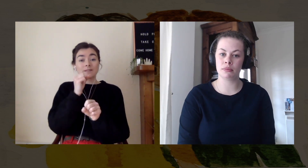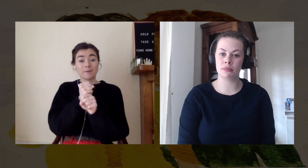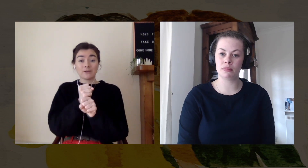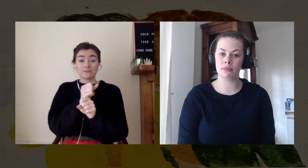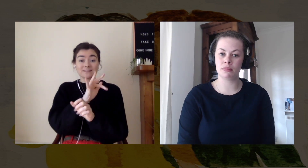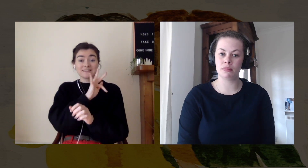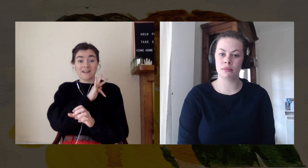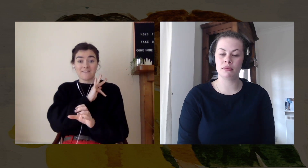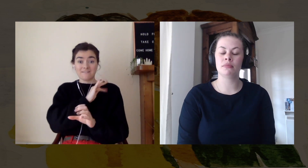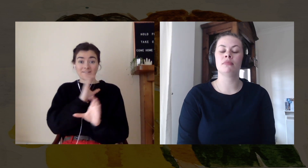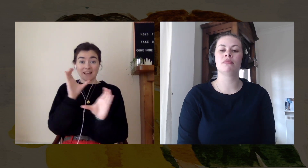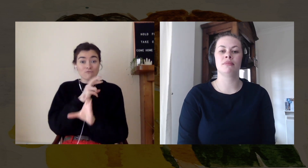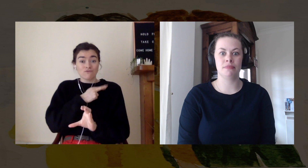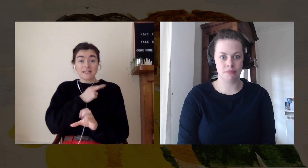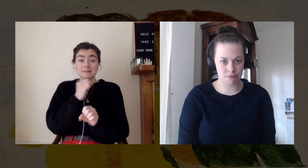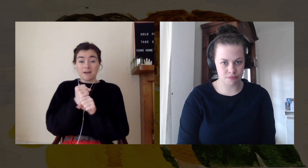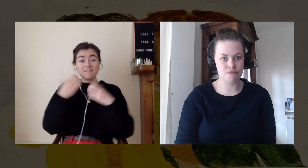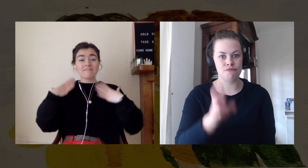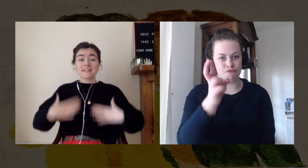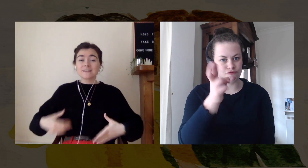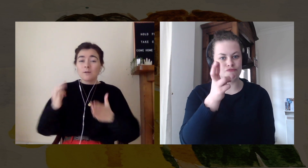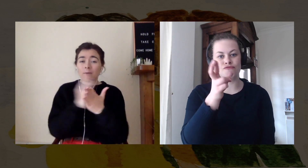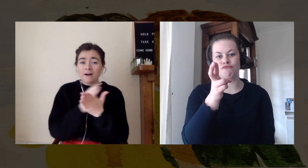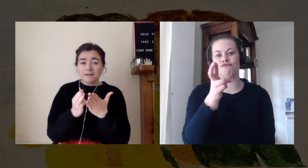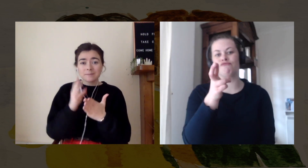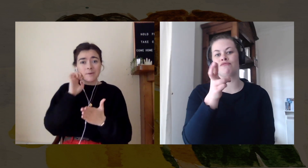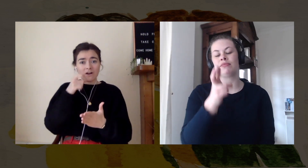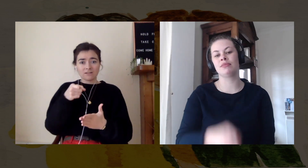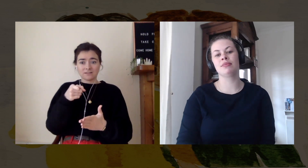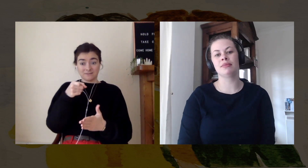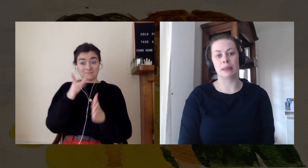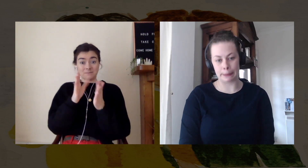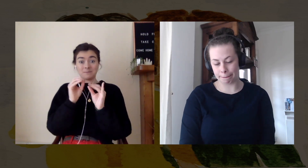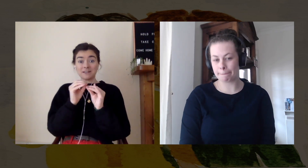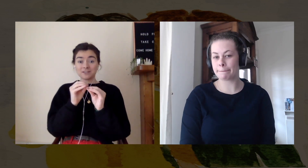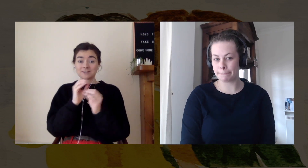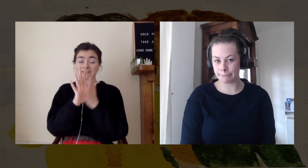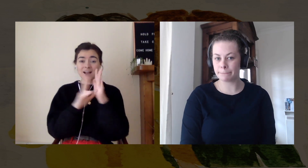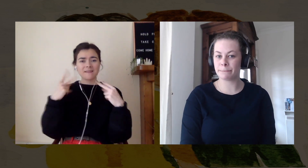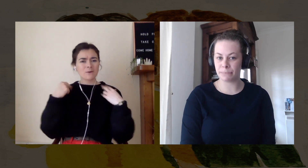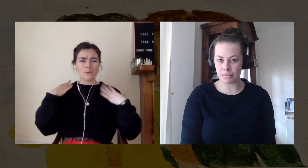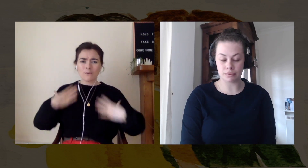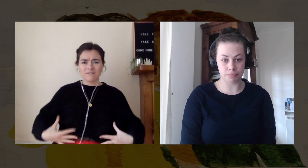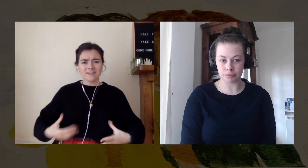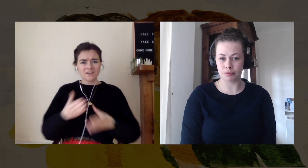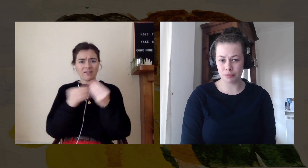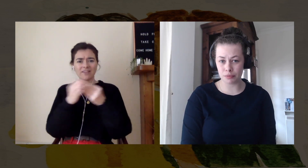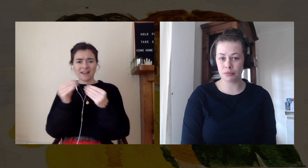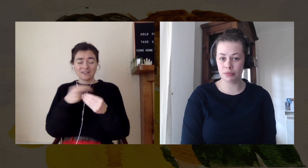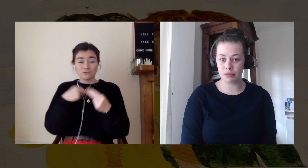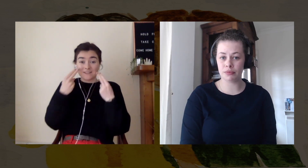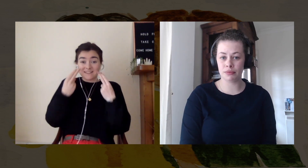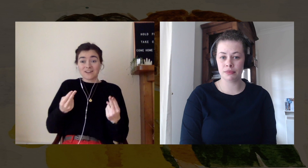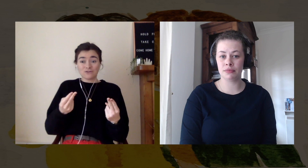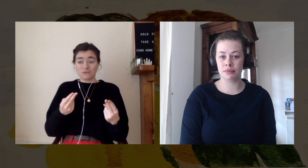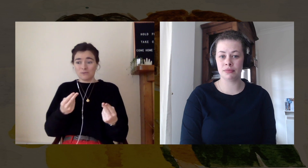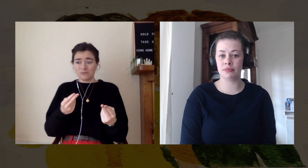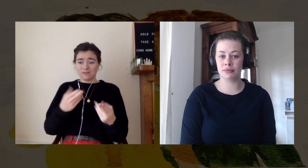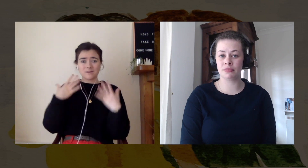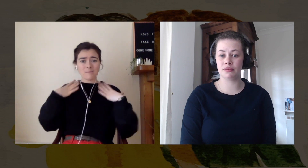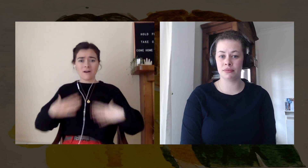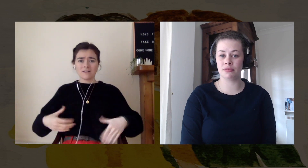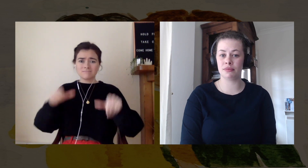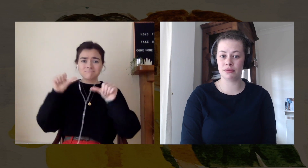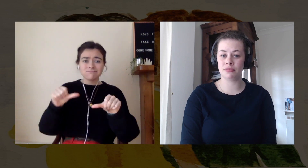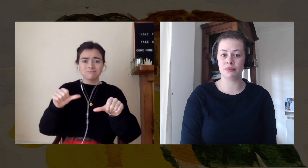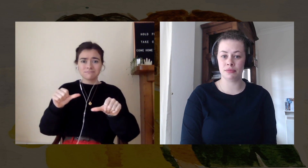As you said, sign language is so physical, and totally. And it's just natural when your body is under pressure, particularly